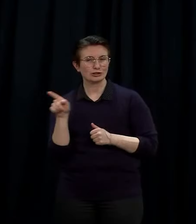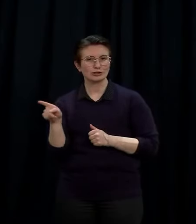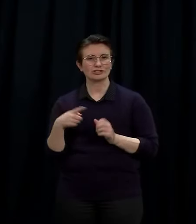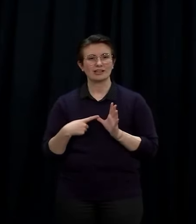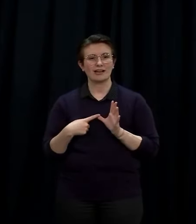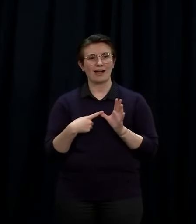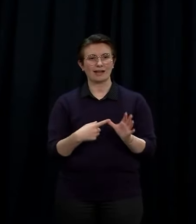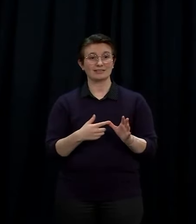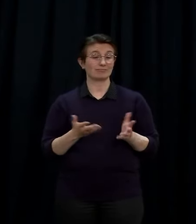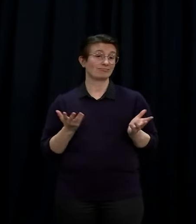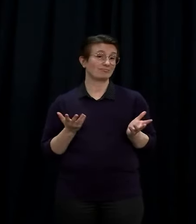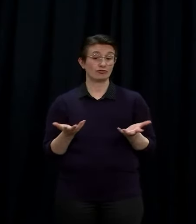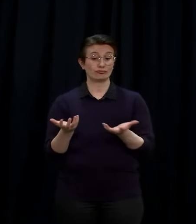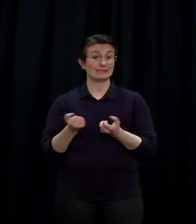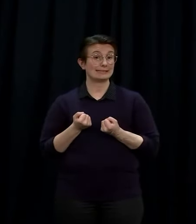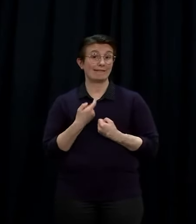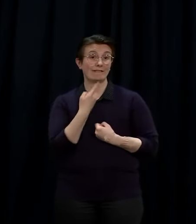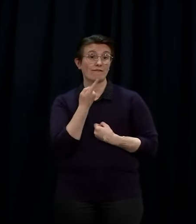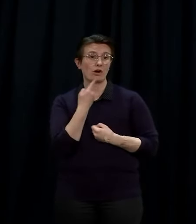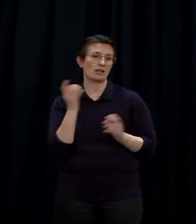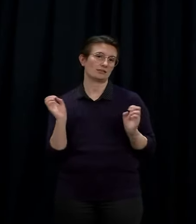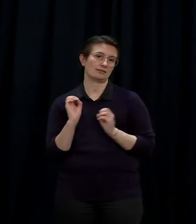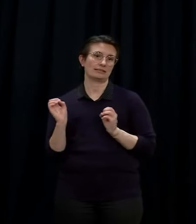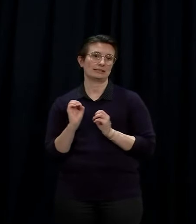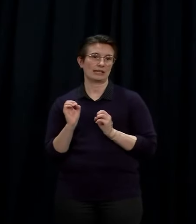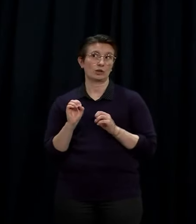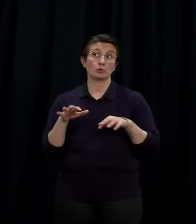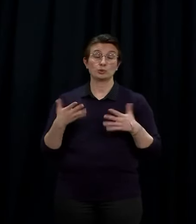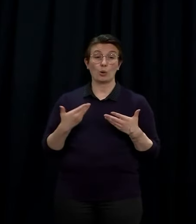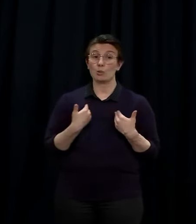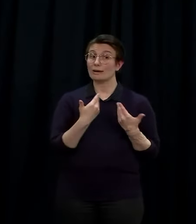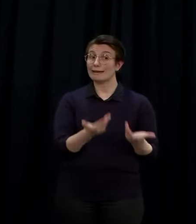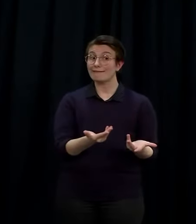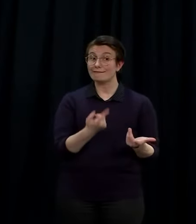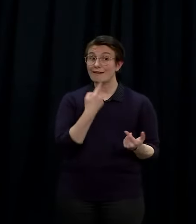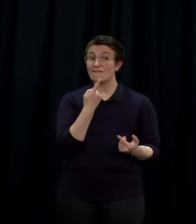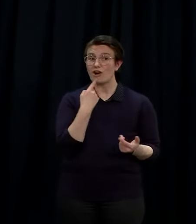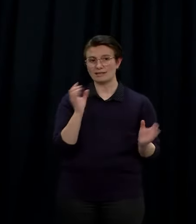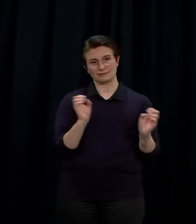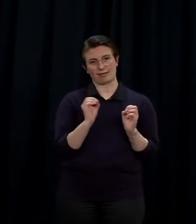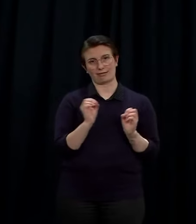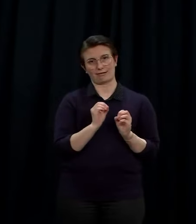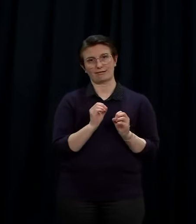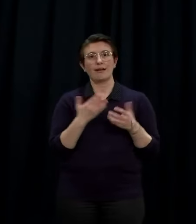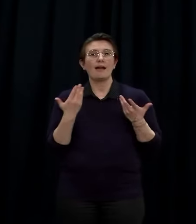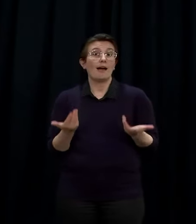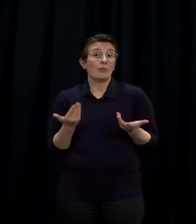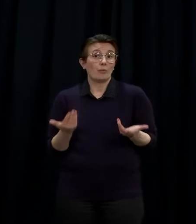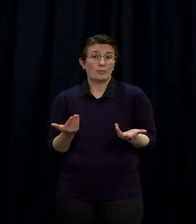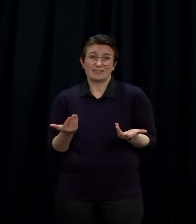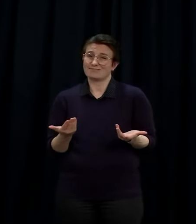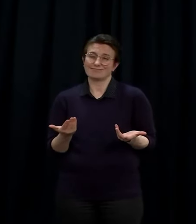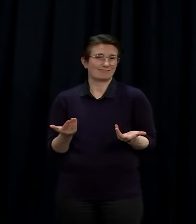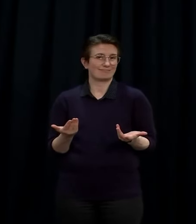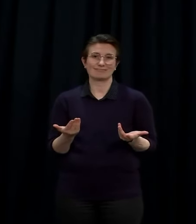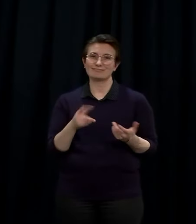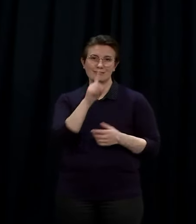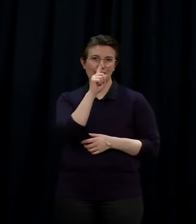advice. And as you can imagine right now, that is just not where our thinking is at. I mean, we're obviously trying to ensure that